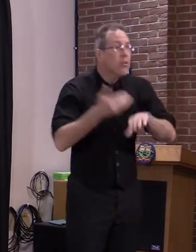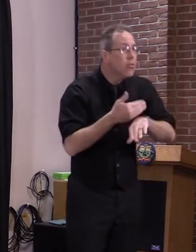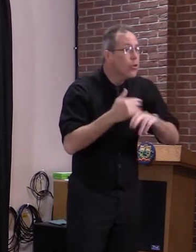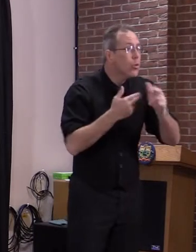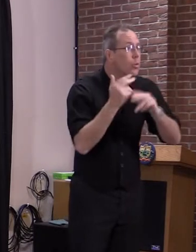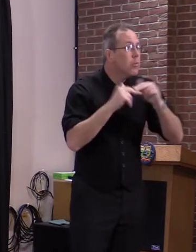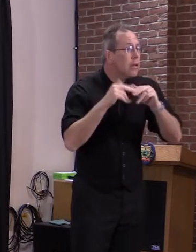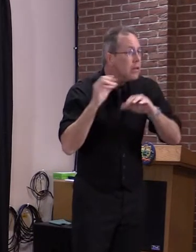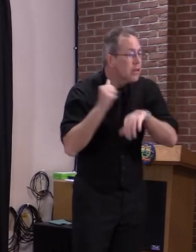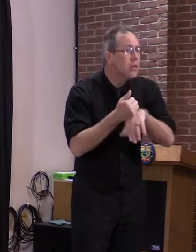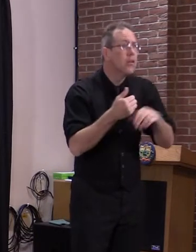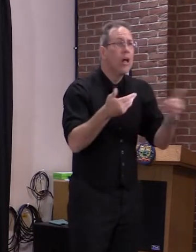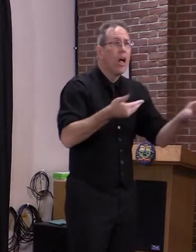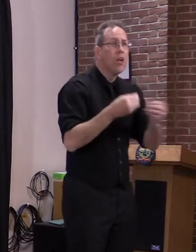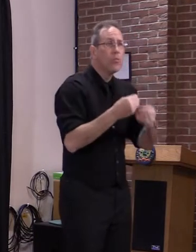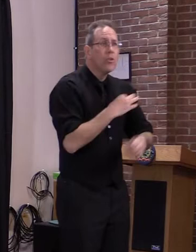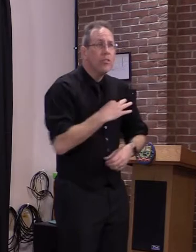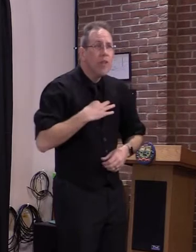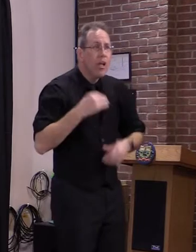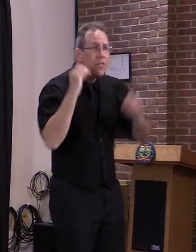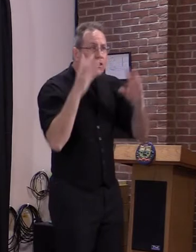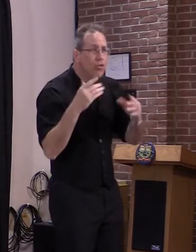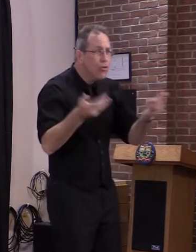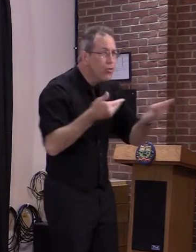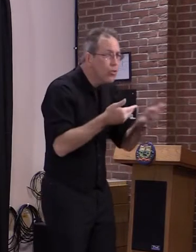with legislators on this shared goal.